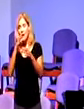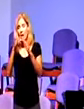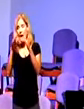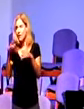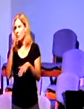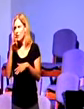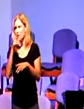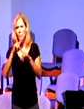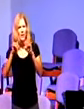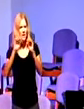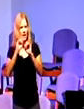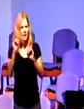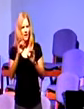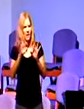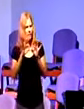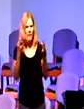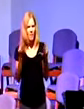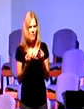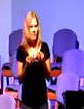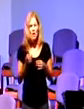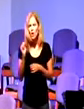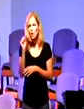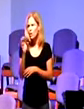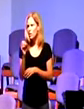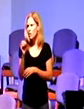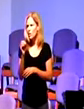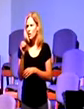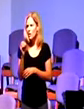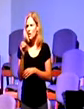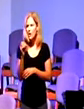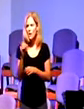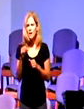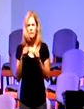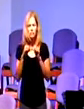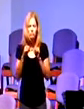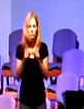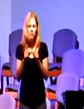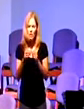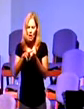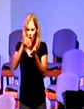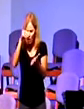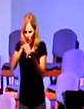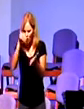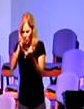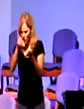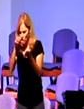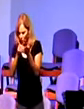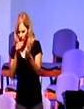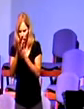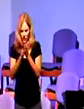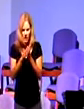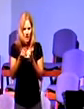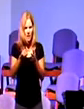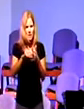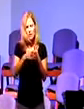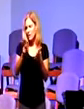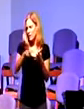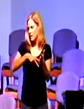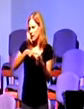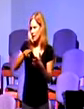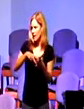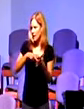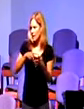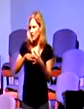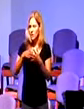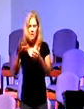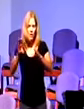nothing resembling a family that I once had. And so I just pushed myself to excel and learn as much as I could. I started dancing and participated